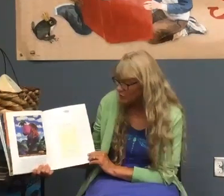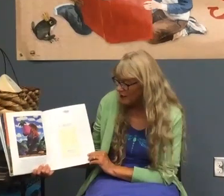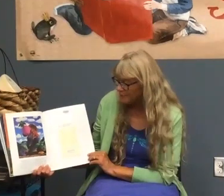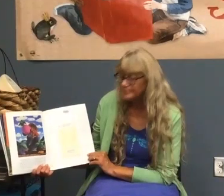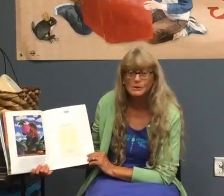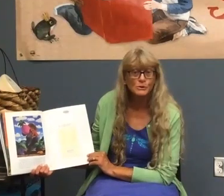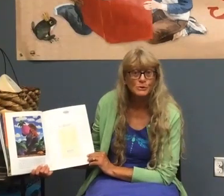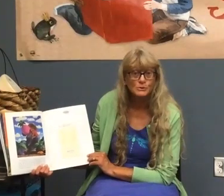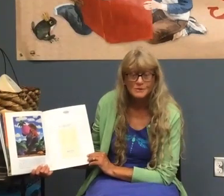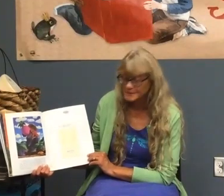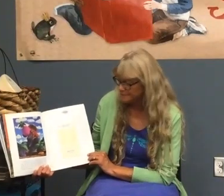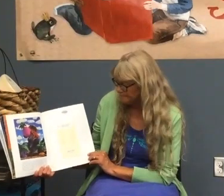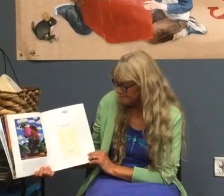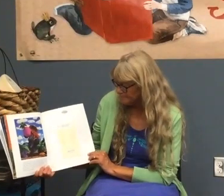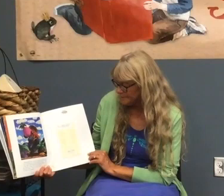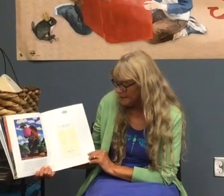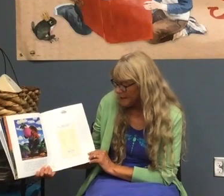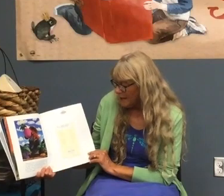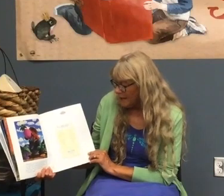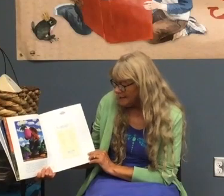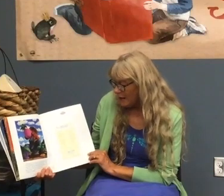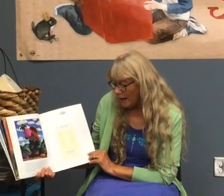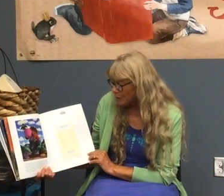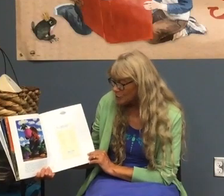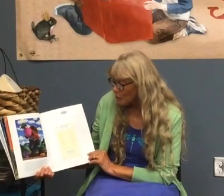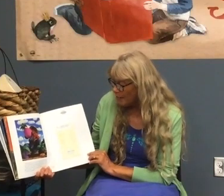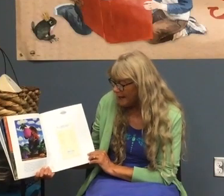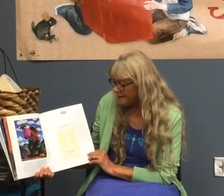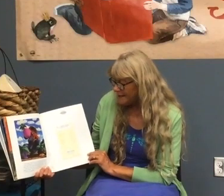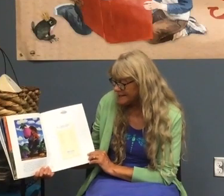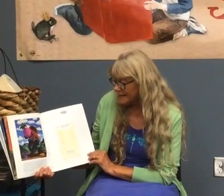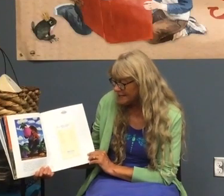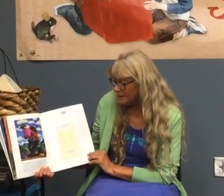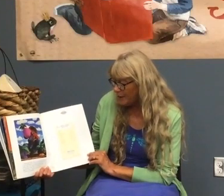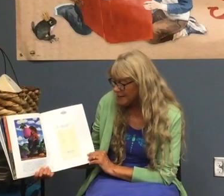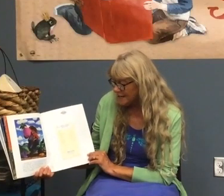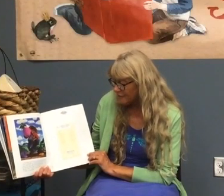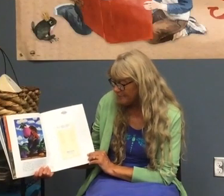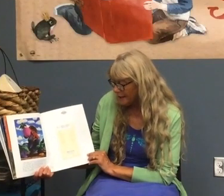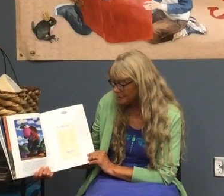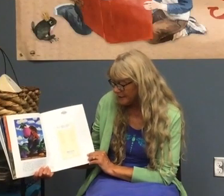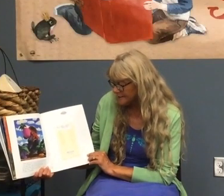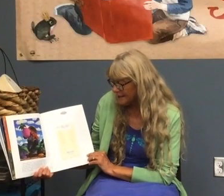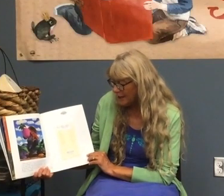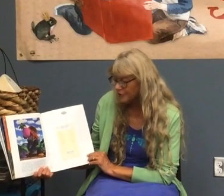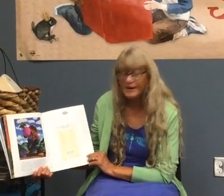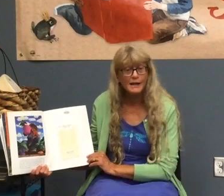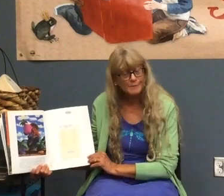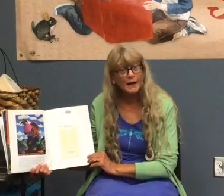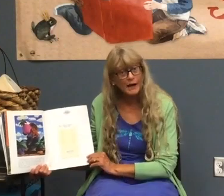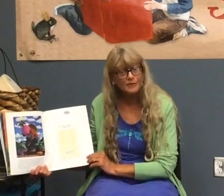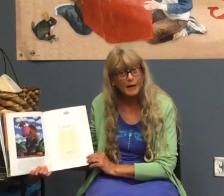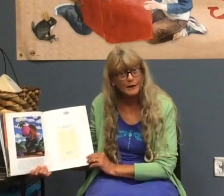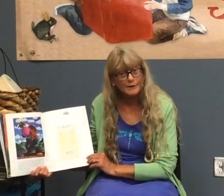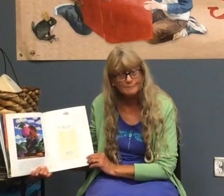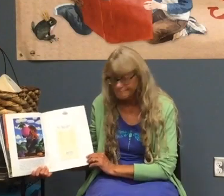brag, but I have a second crop of balloons. Now, I don't grow mine the exact same way as Harvey Potter does on account of I am